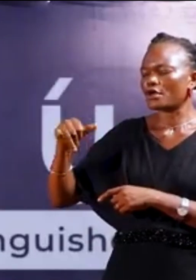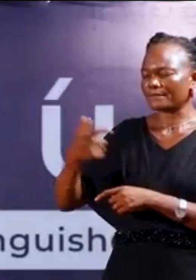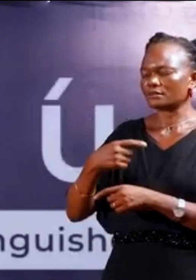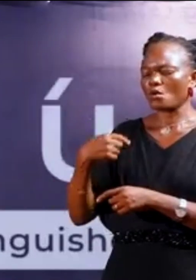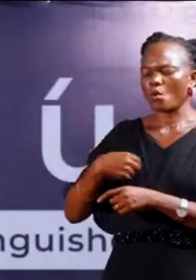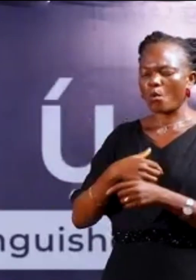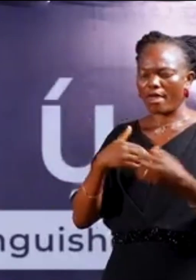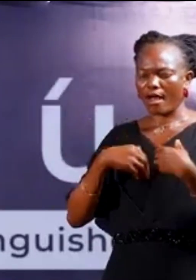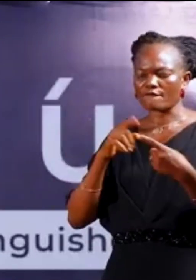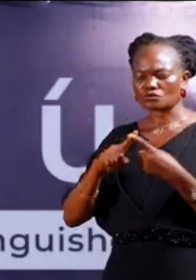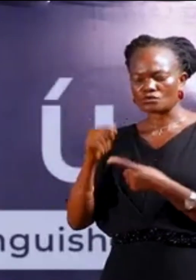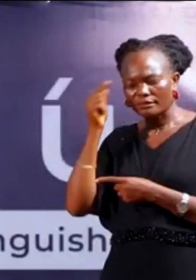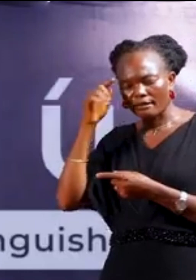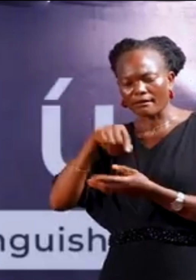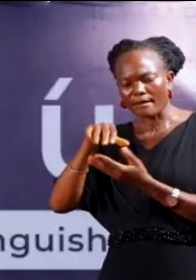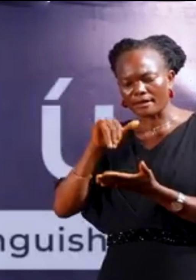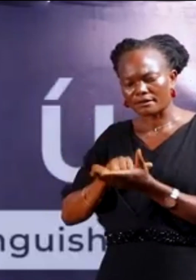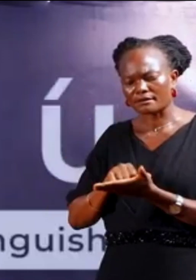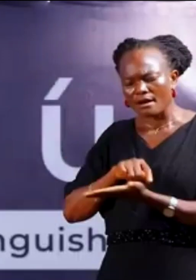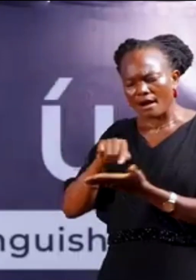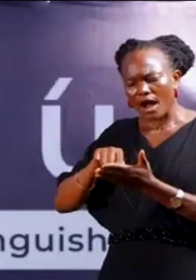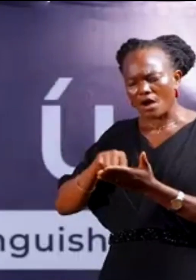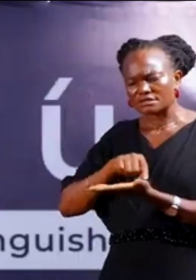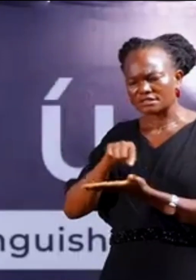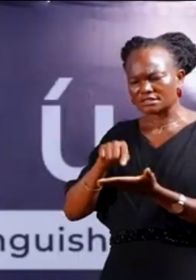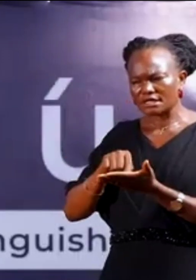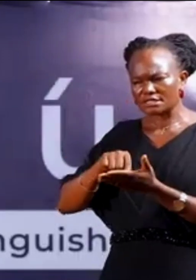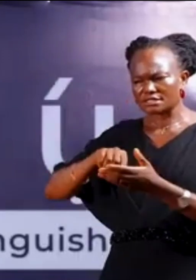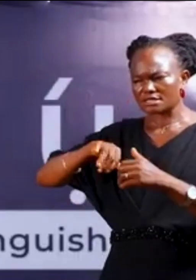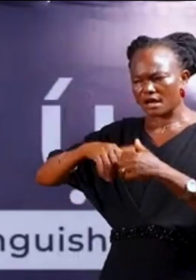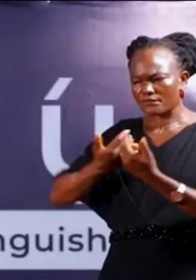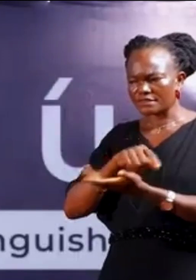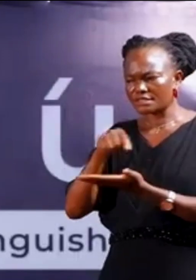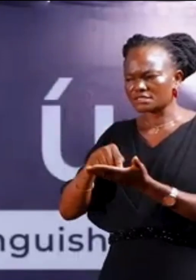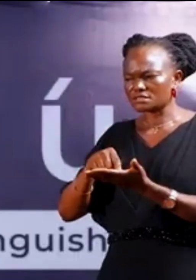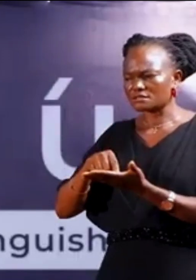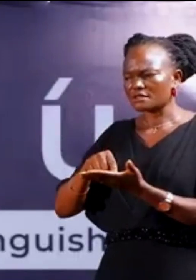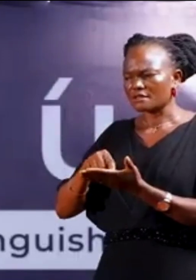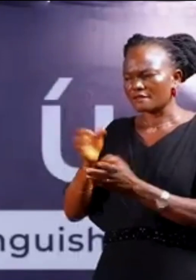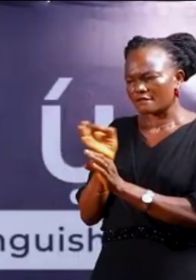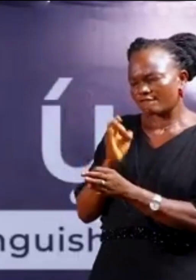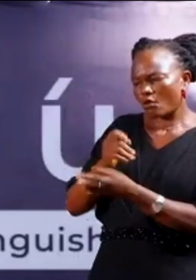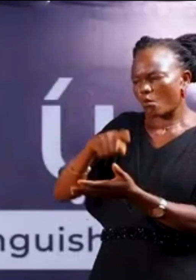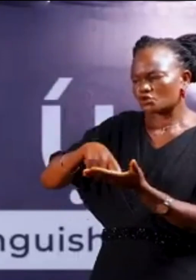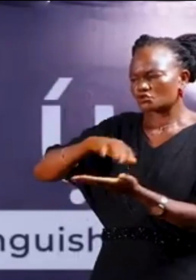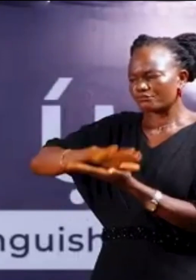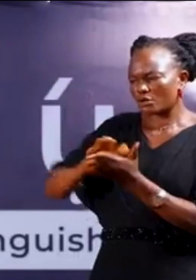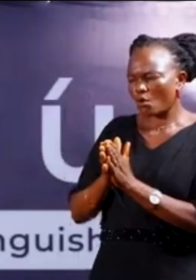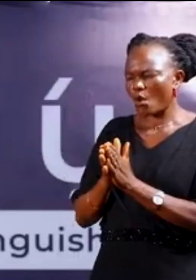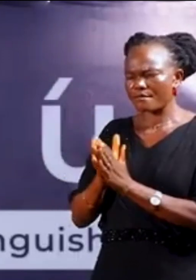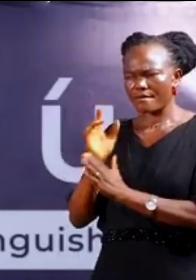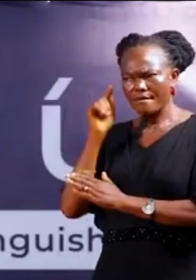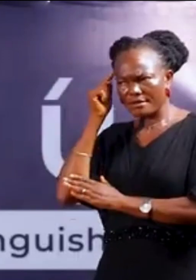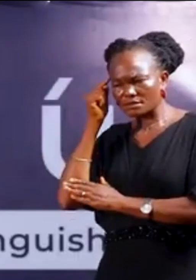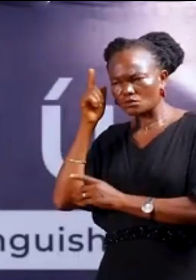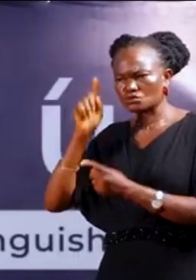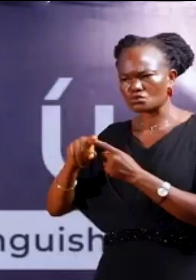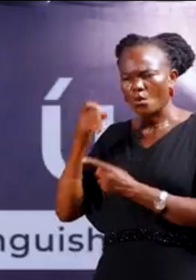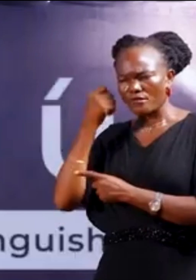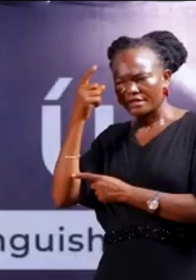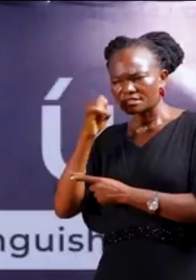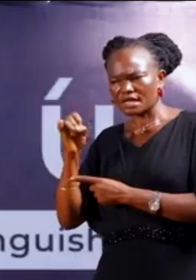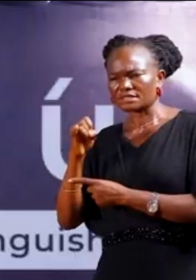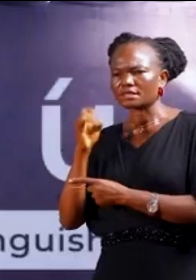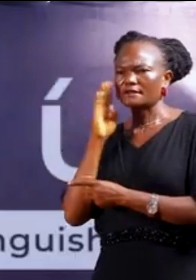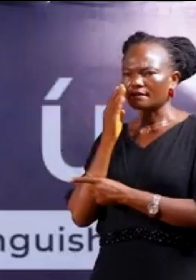about that. How did this inform what became critical to understanding